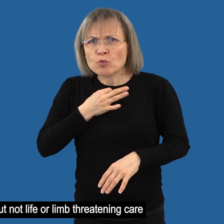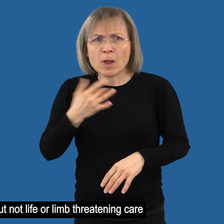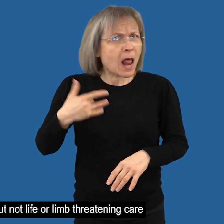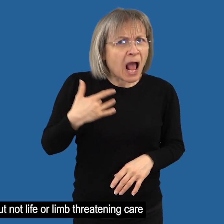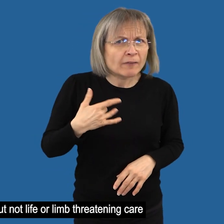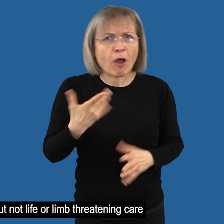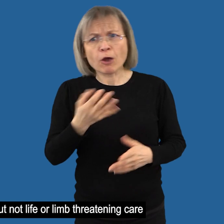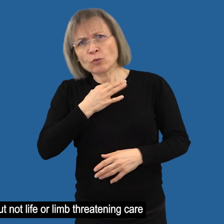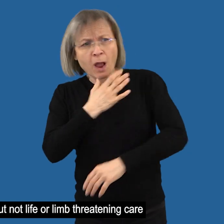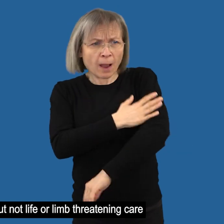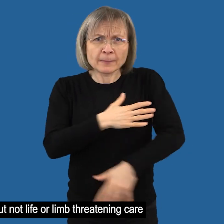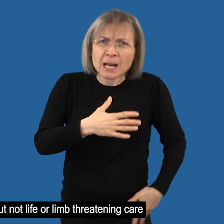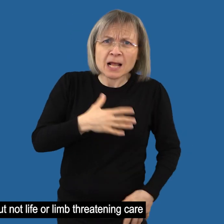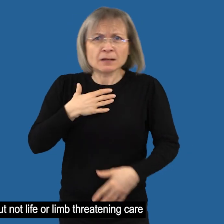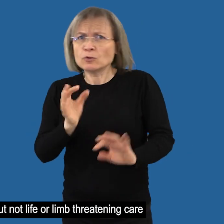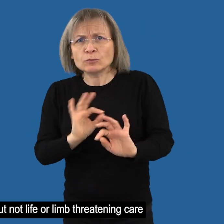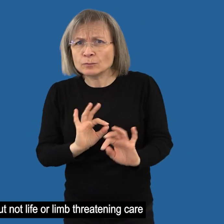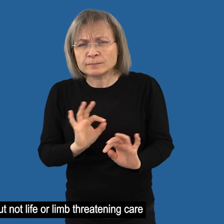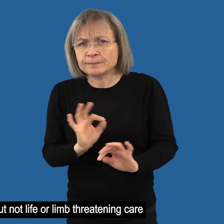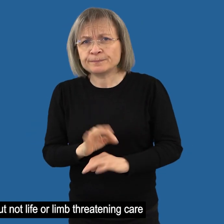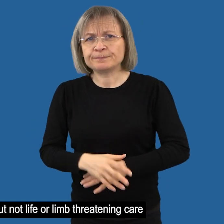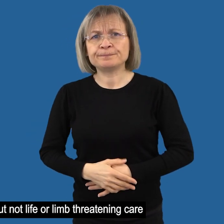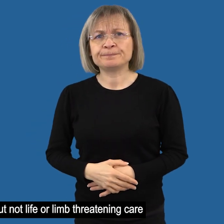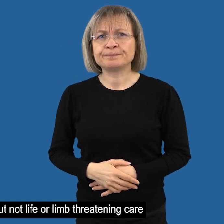Urgent but not life or limb-threatening care.